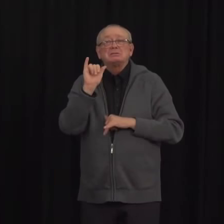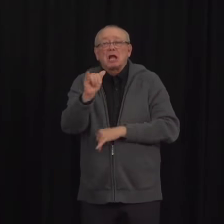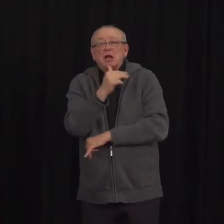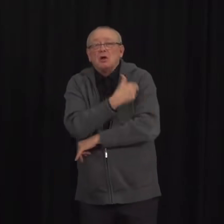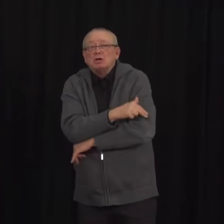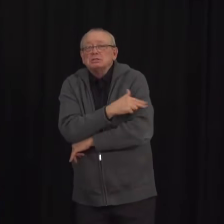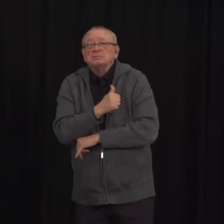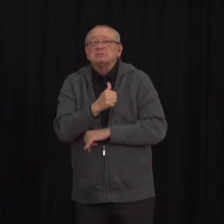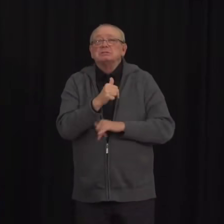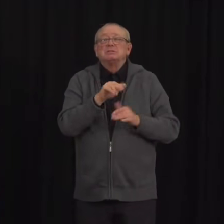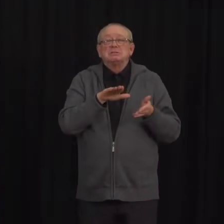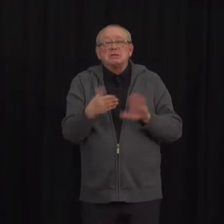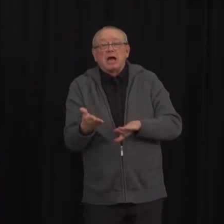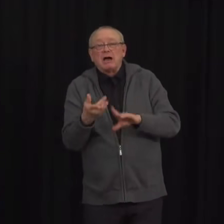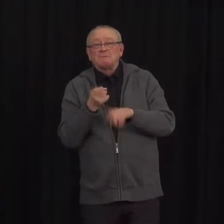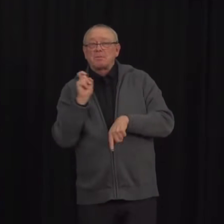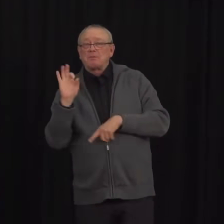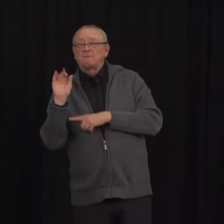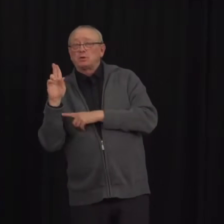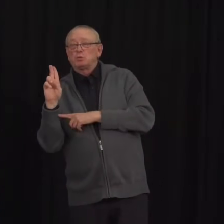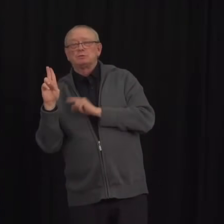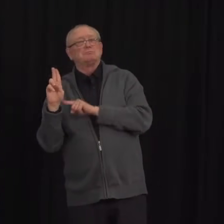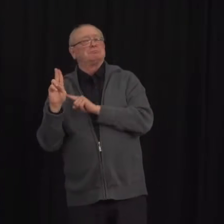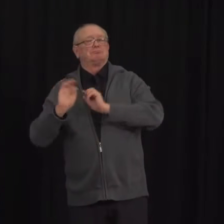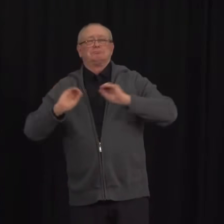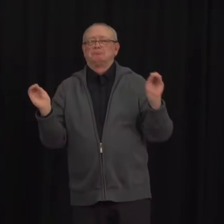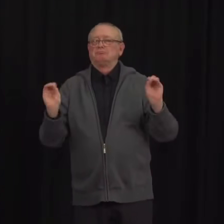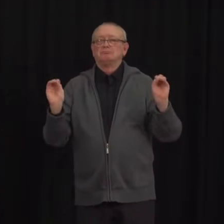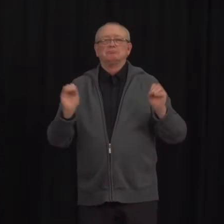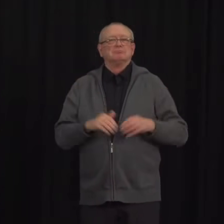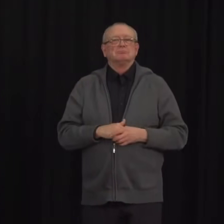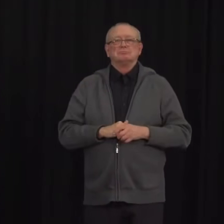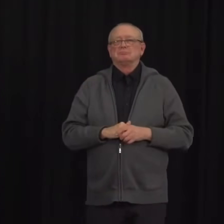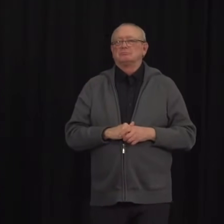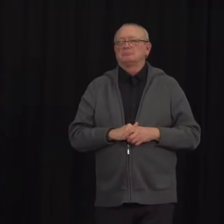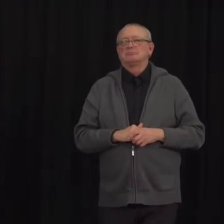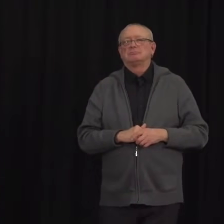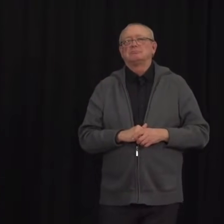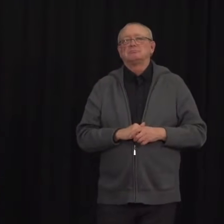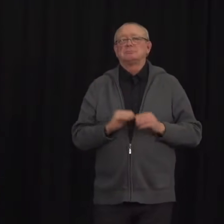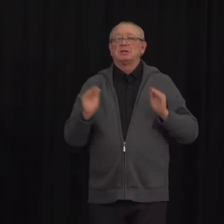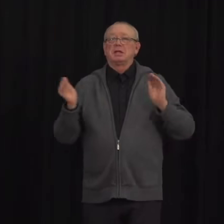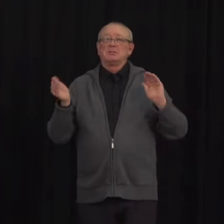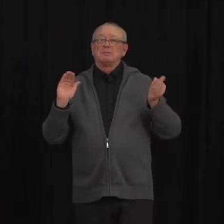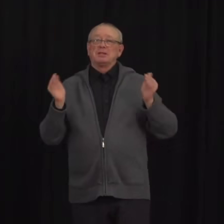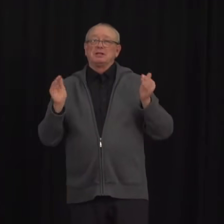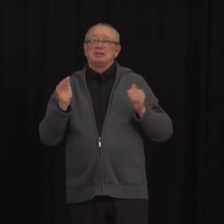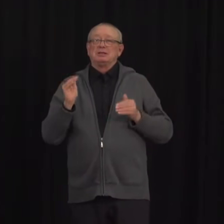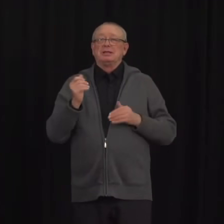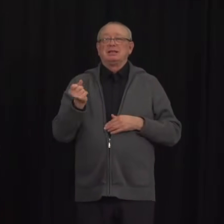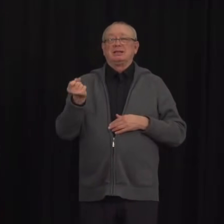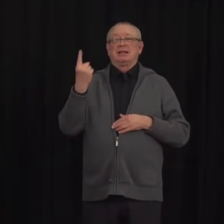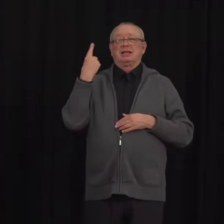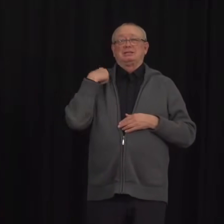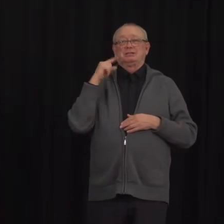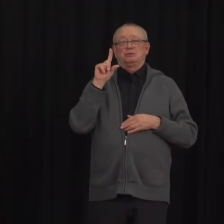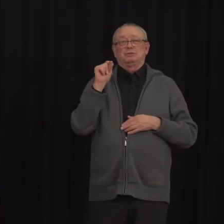to influenza this season. Overall, in the 2019-20 season last year, we